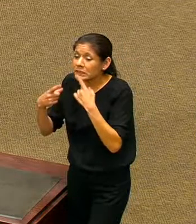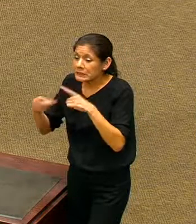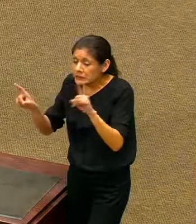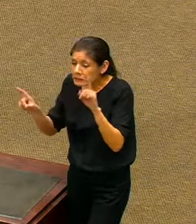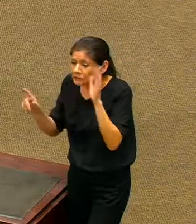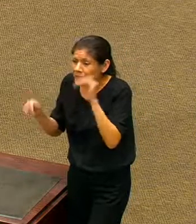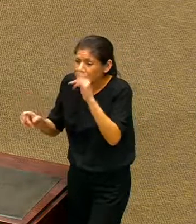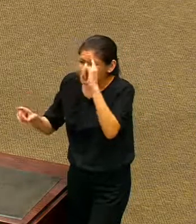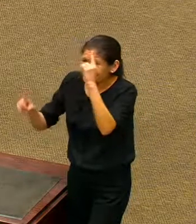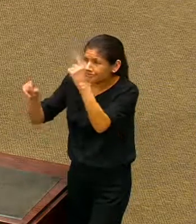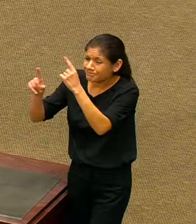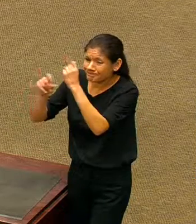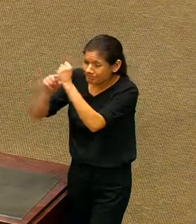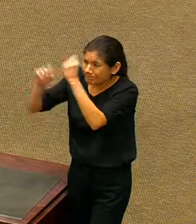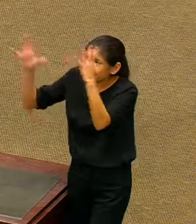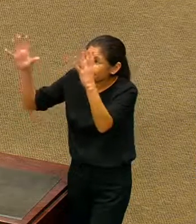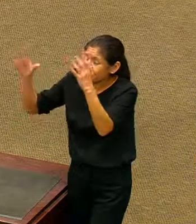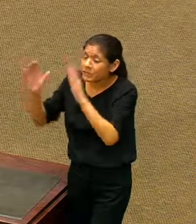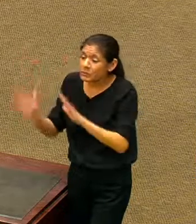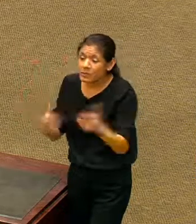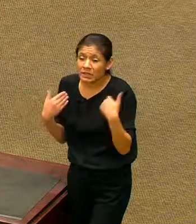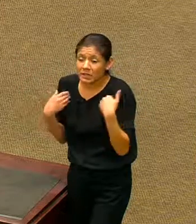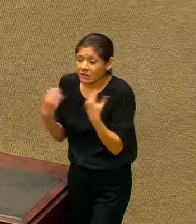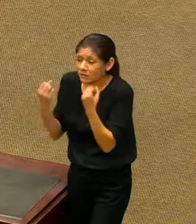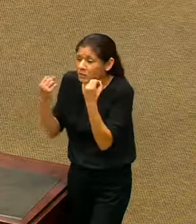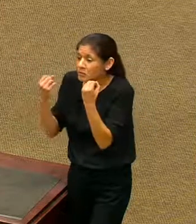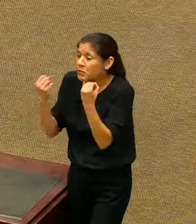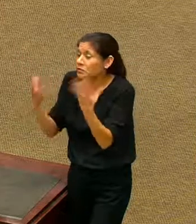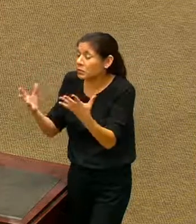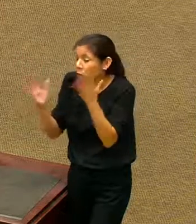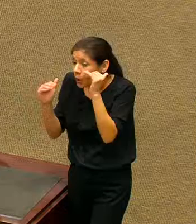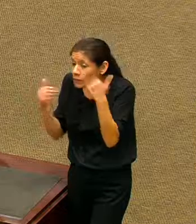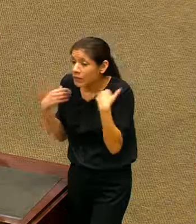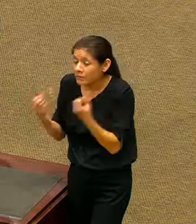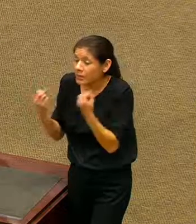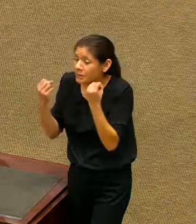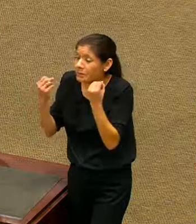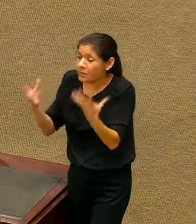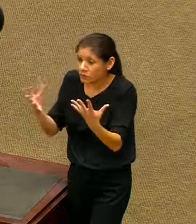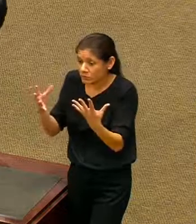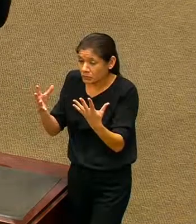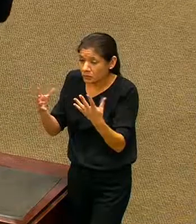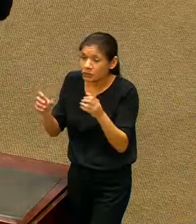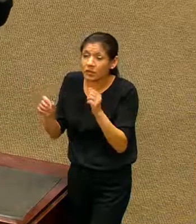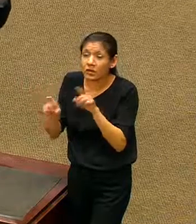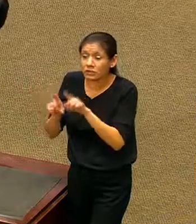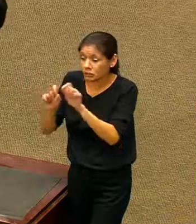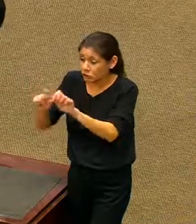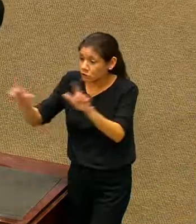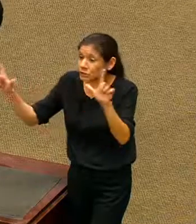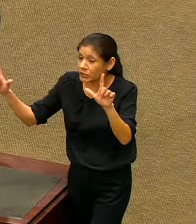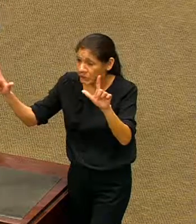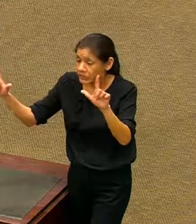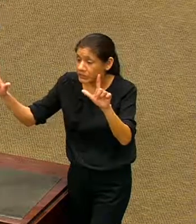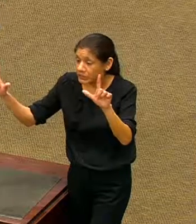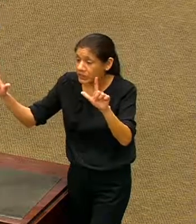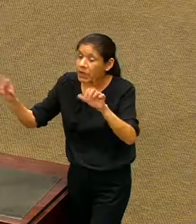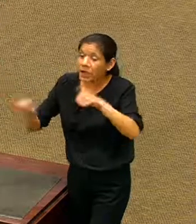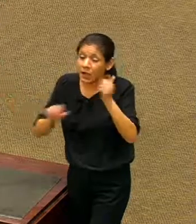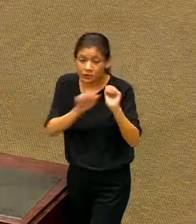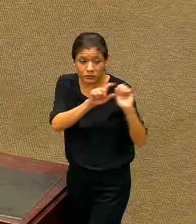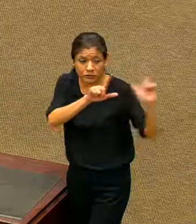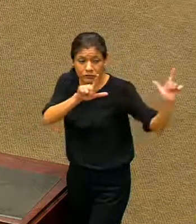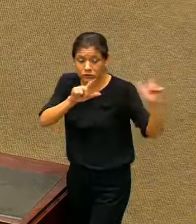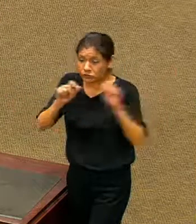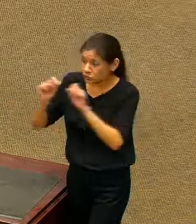It's our vision. We plan to have multiple, hope to have multiple, in addition to this large screen, adjacent screens. We